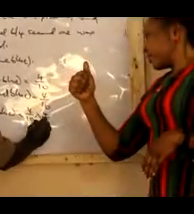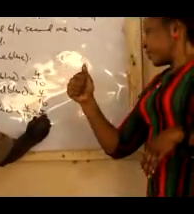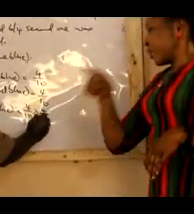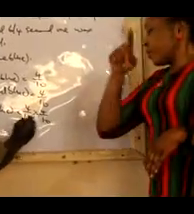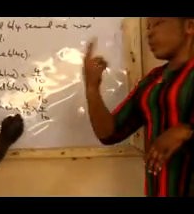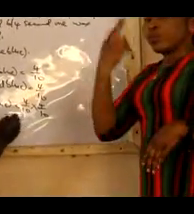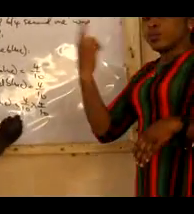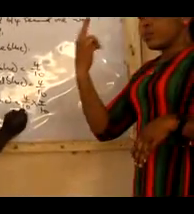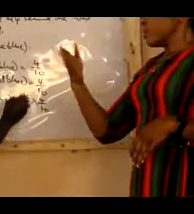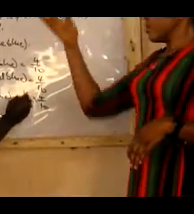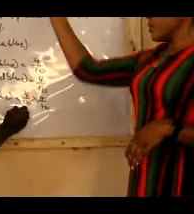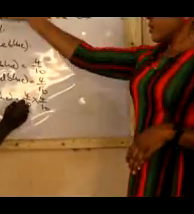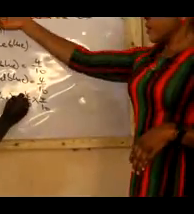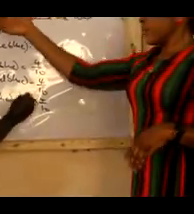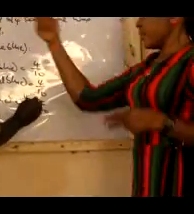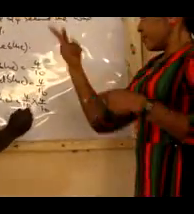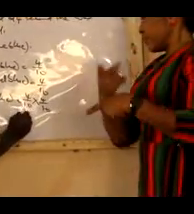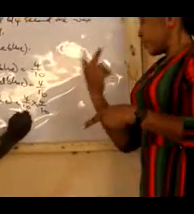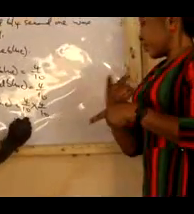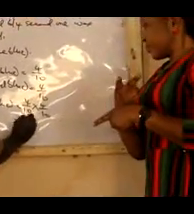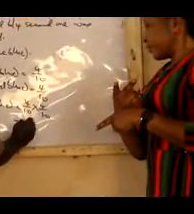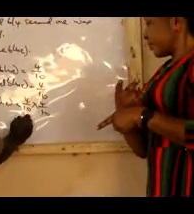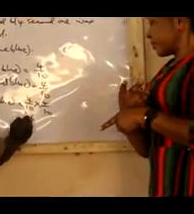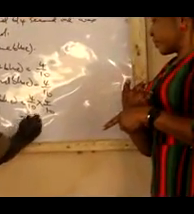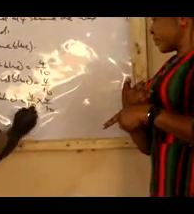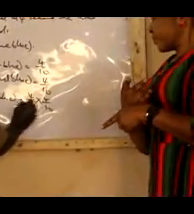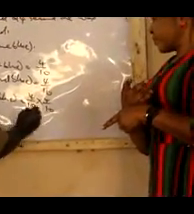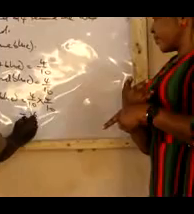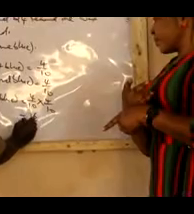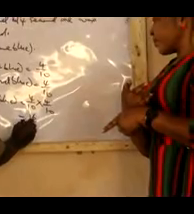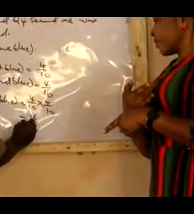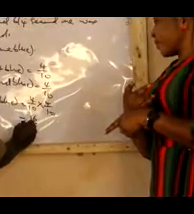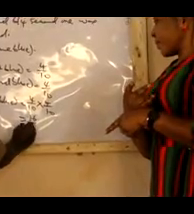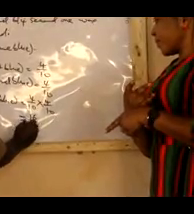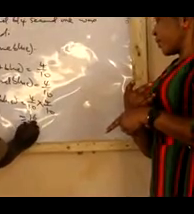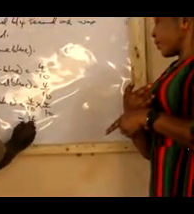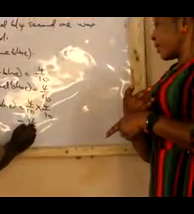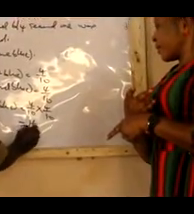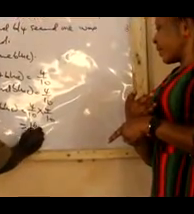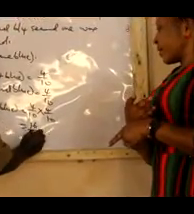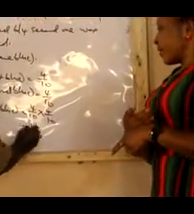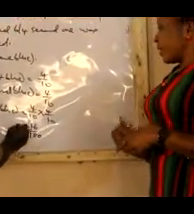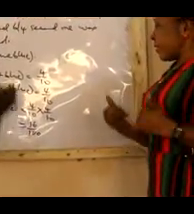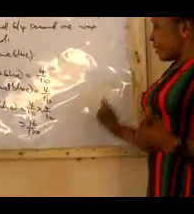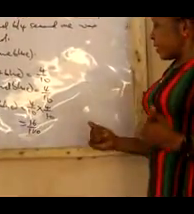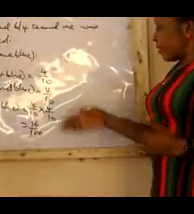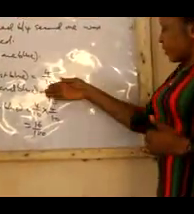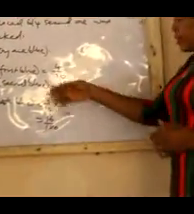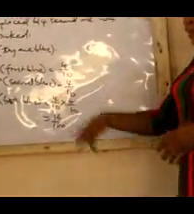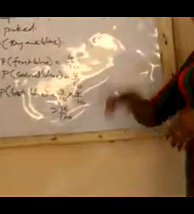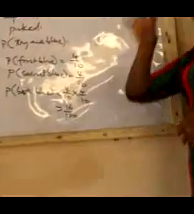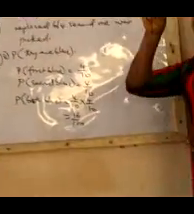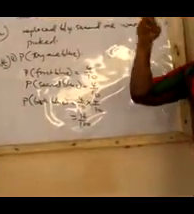4 over 10. That's going to give you 4 times 4 is 16, 10 times 10 is what? 100. If you leave it